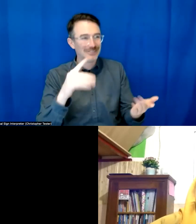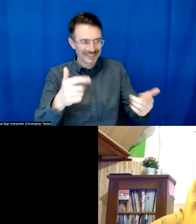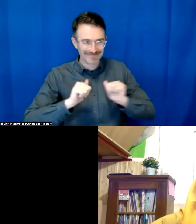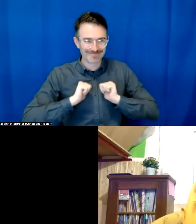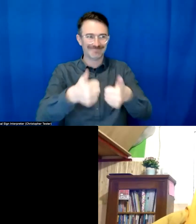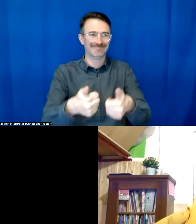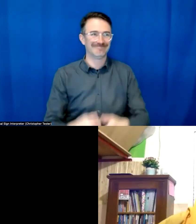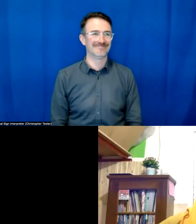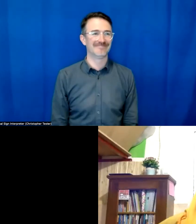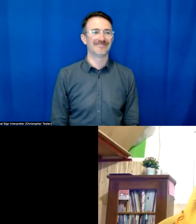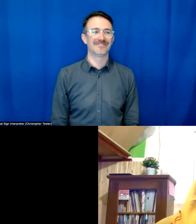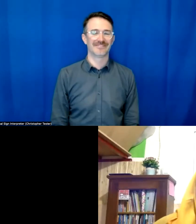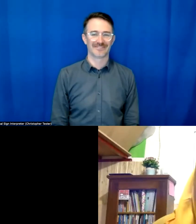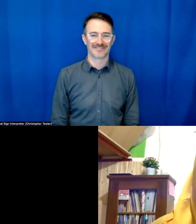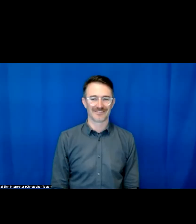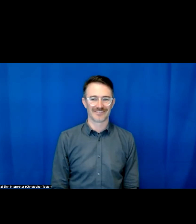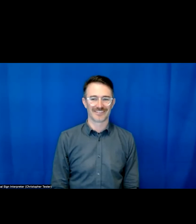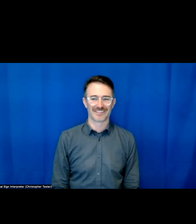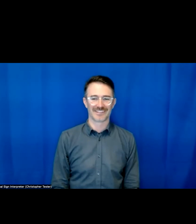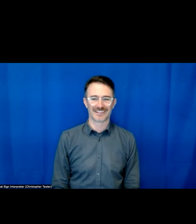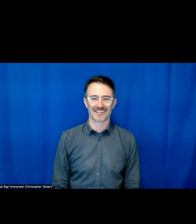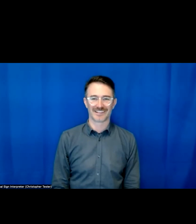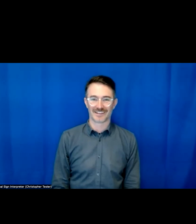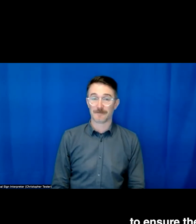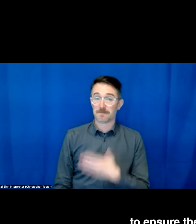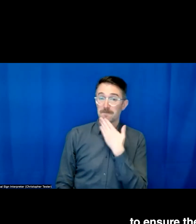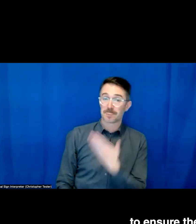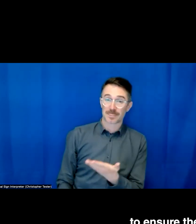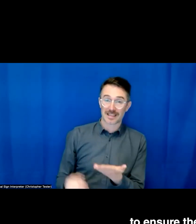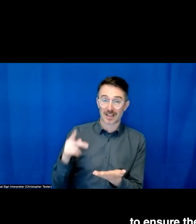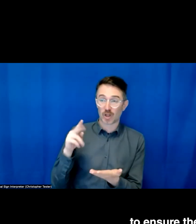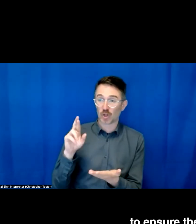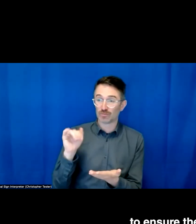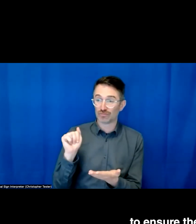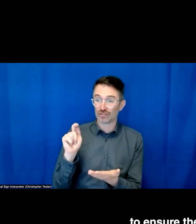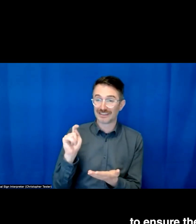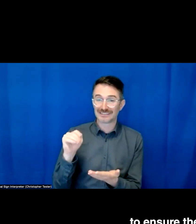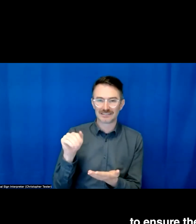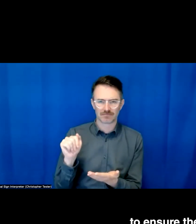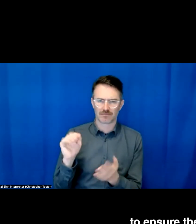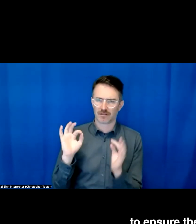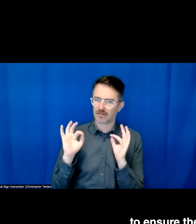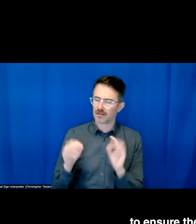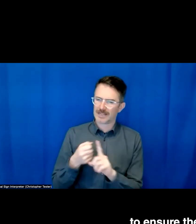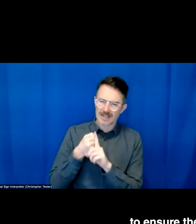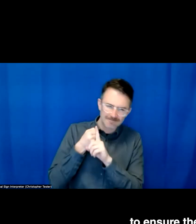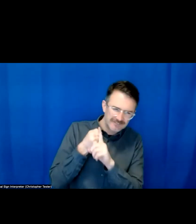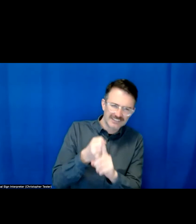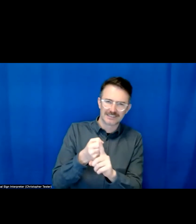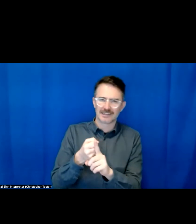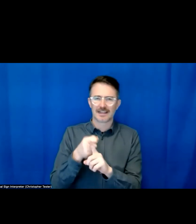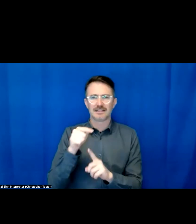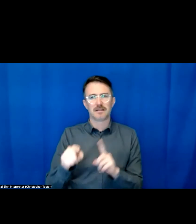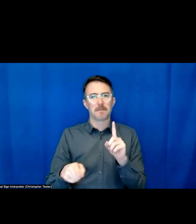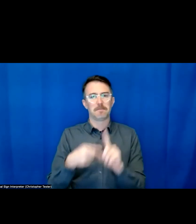Thank you, Pratima. Thank you also for highlighting the importance on to ensure the full participation of Indigenous women